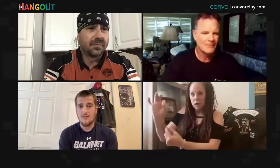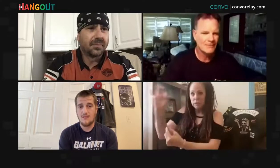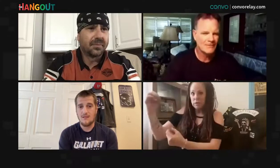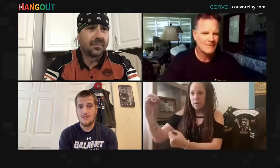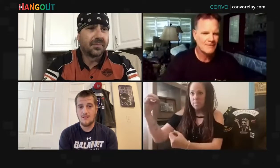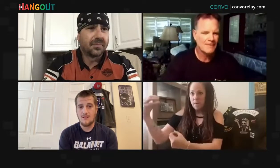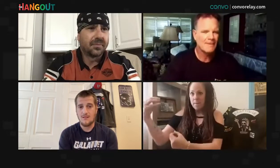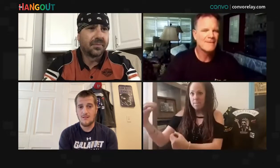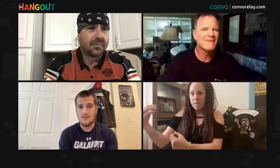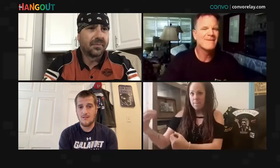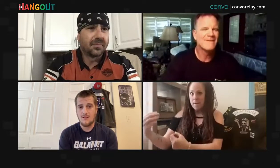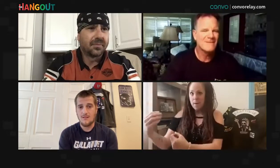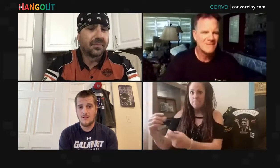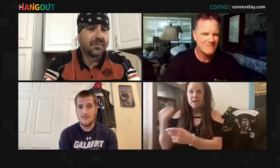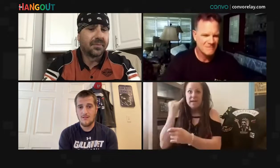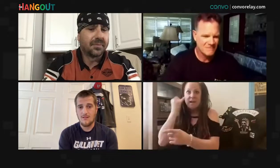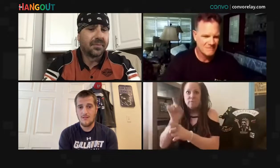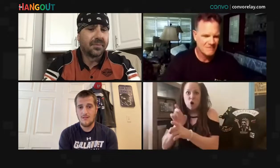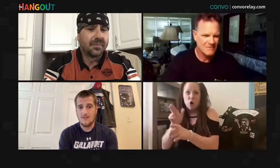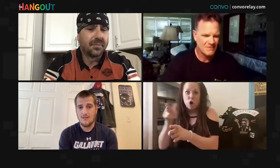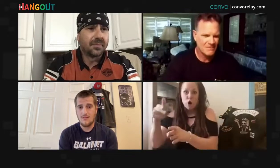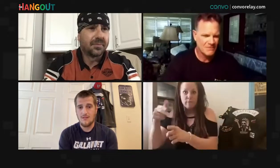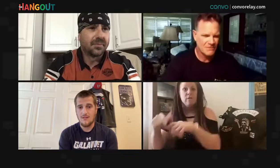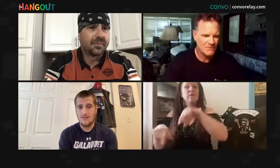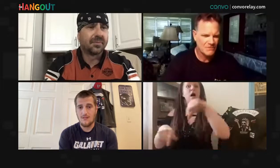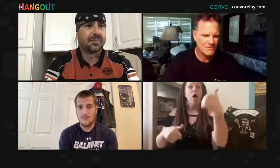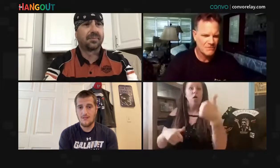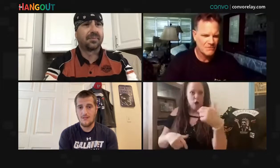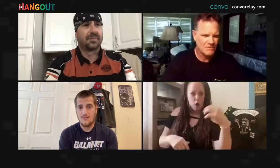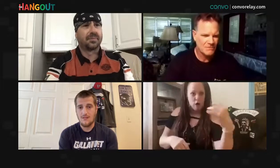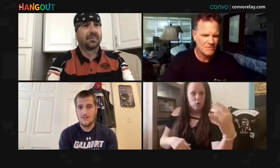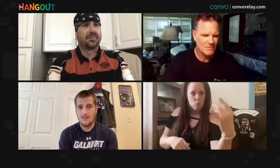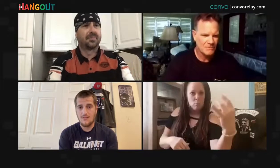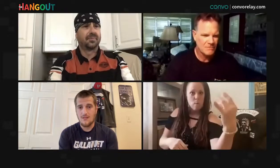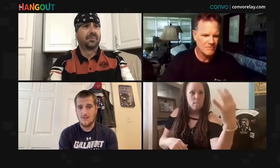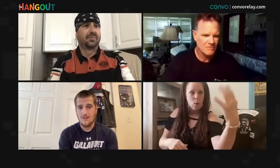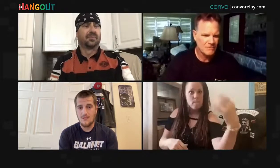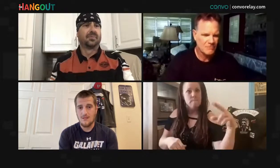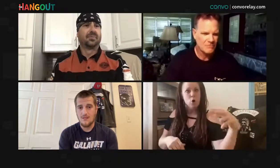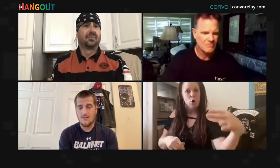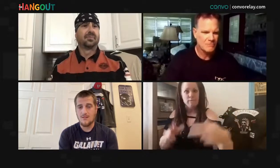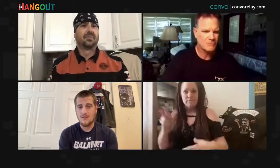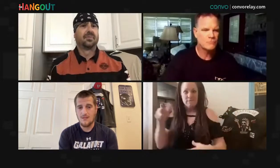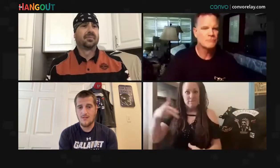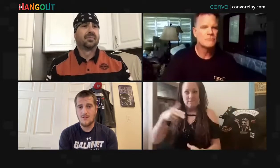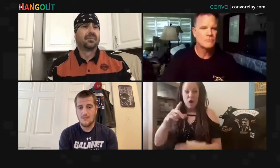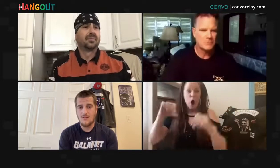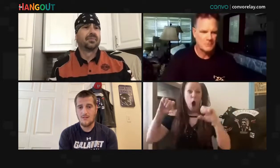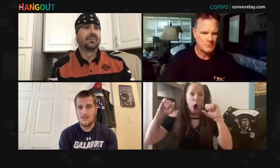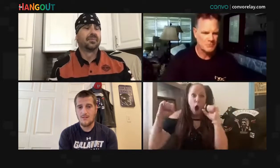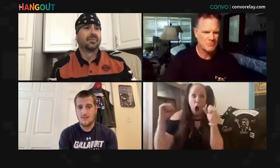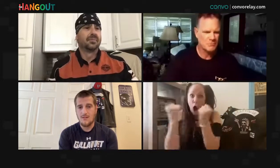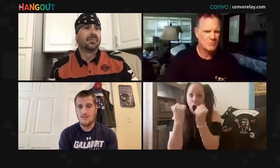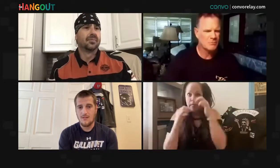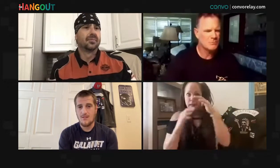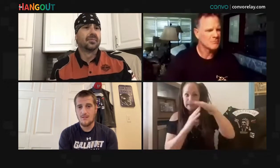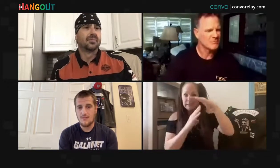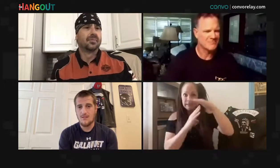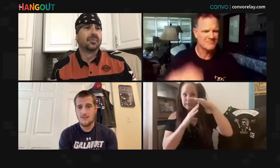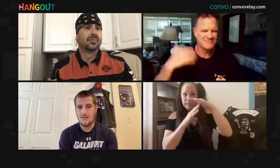only see those three dots. If are on the curb, then you'll see the other bumps, the other dots